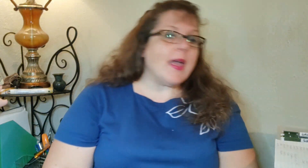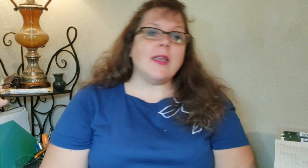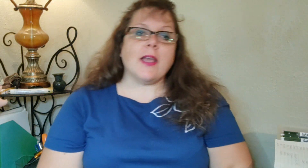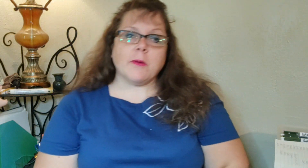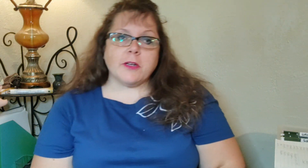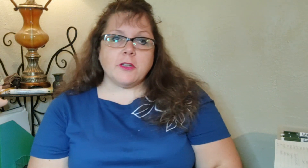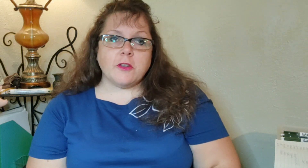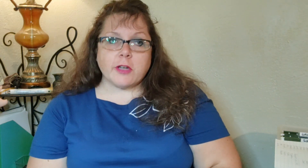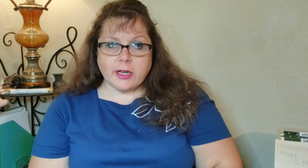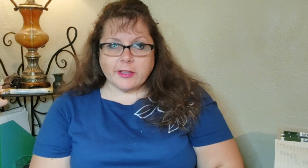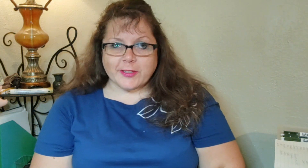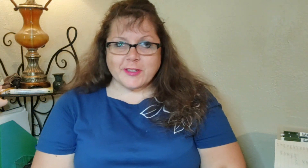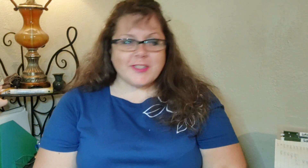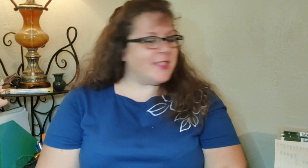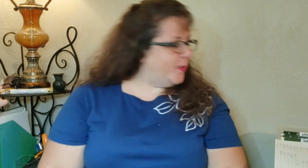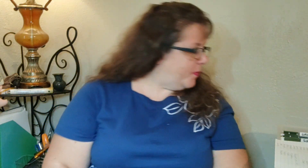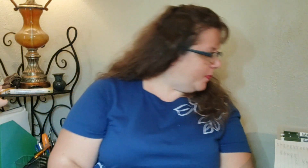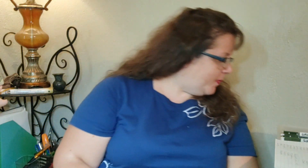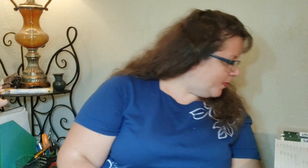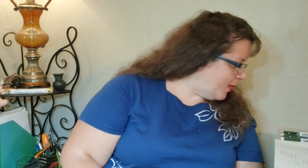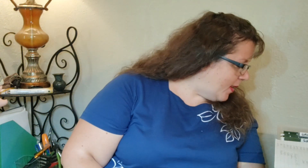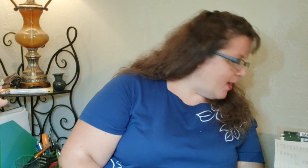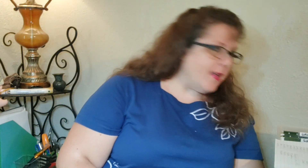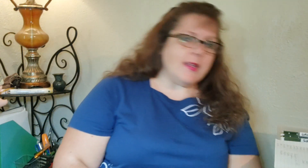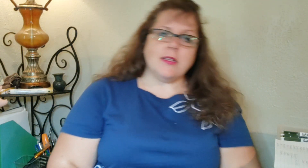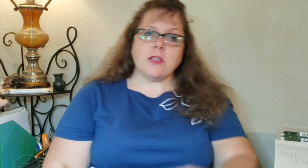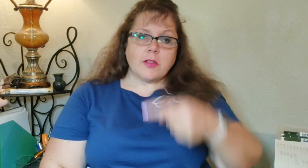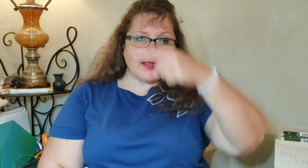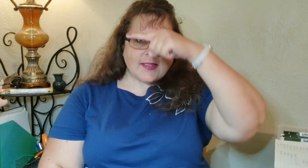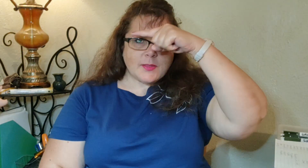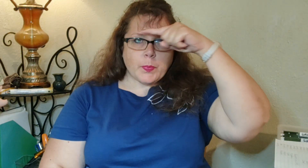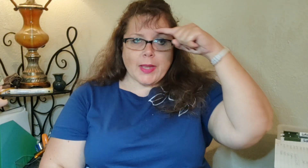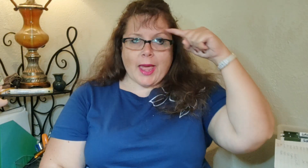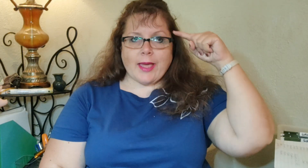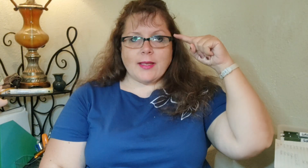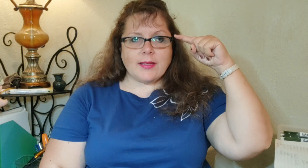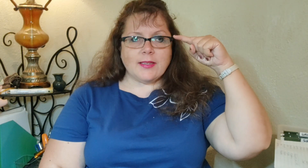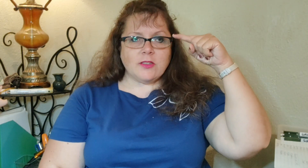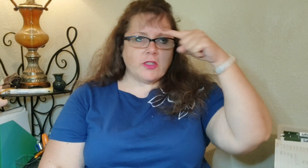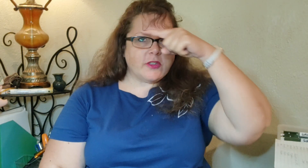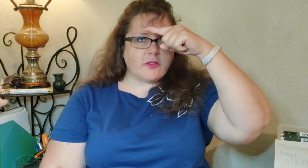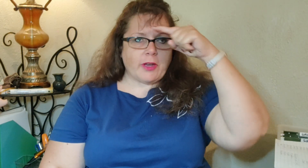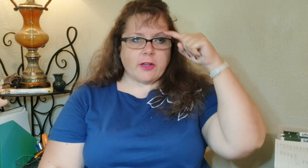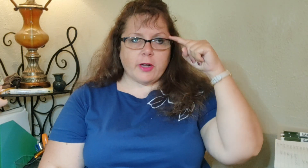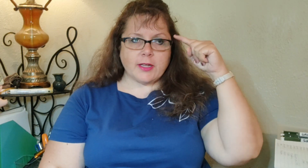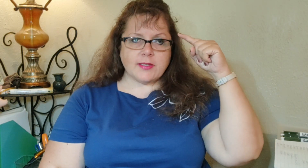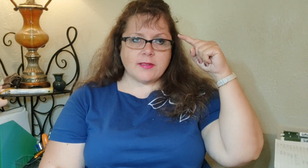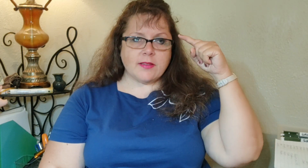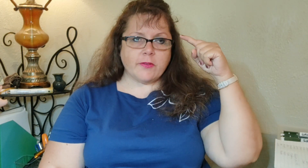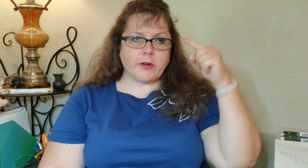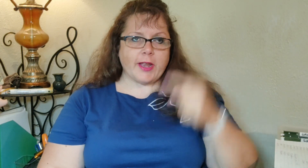And now we're going to do colors. So this is black, just straight across the